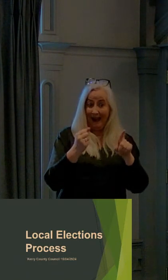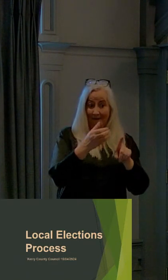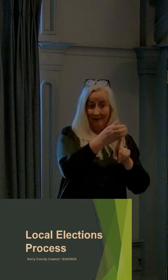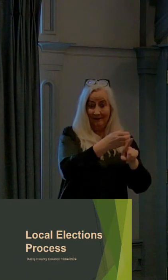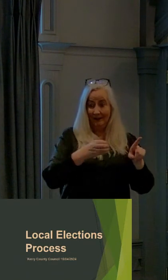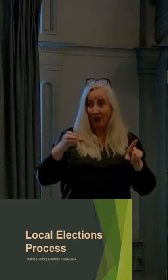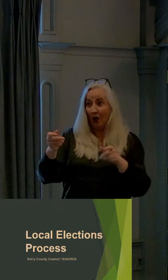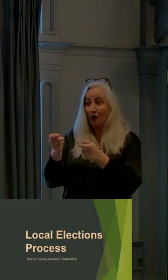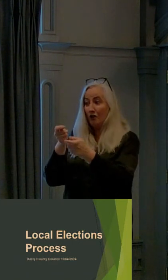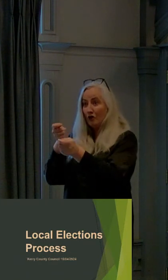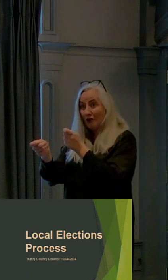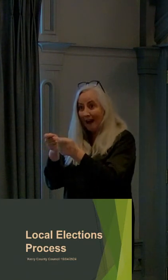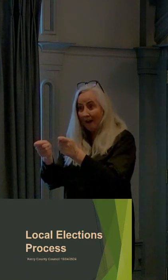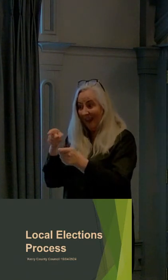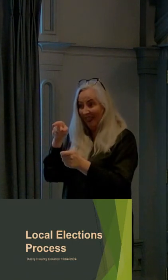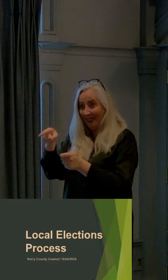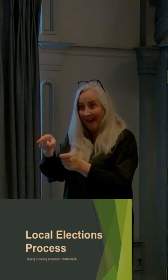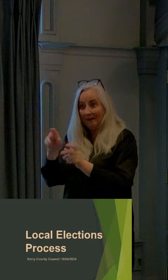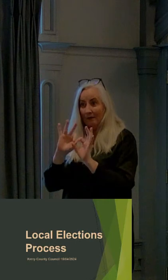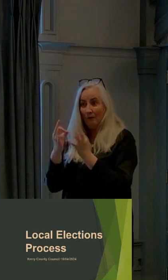to have the chair of that group.